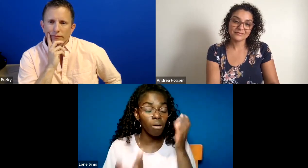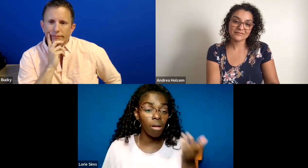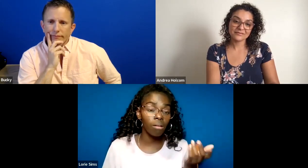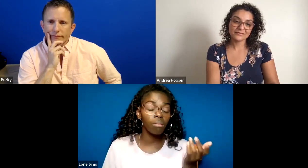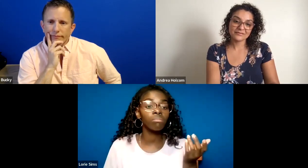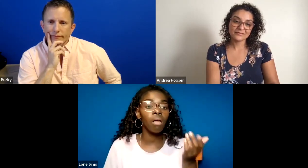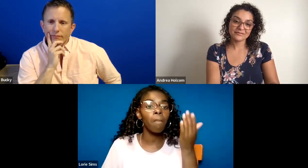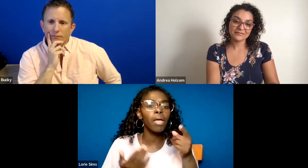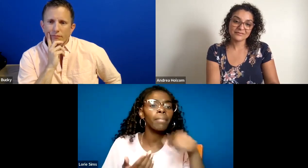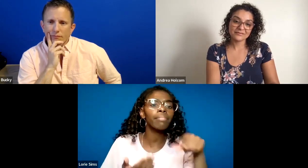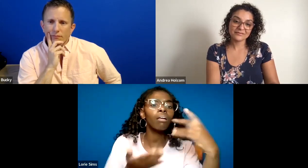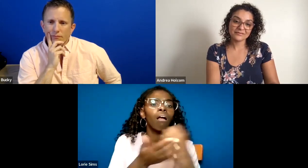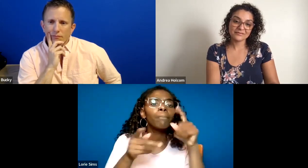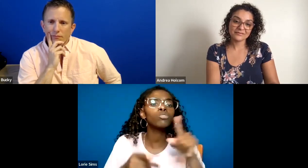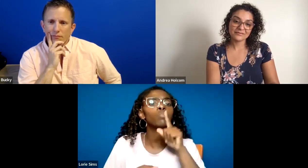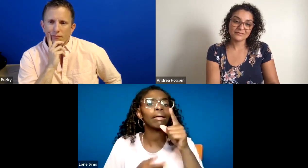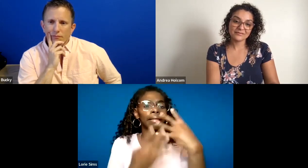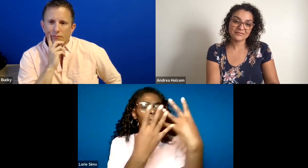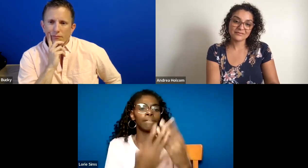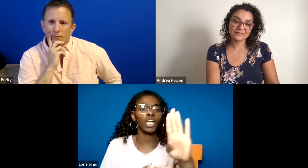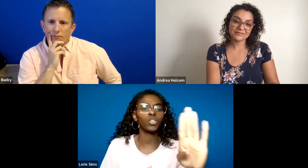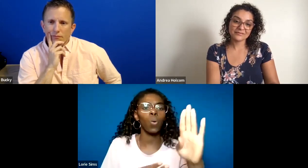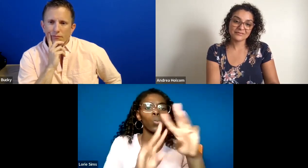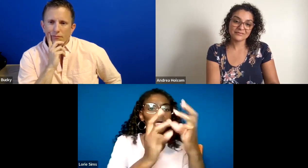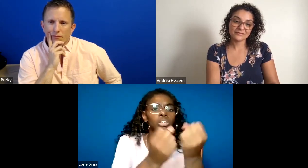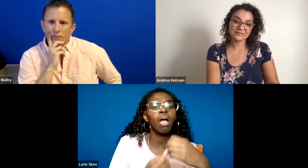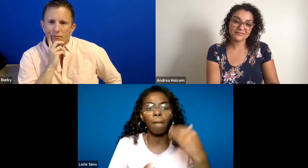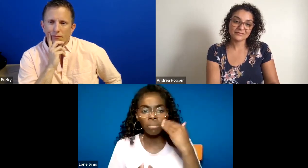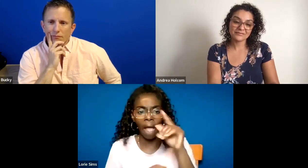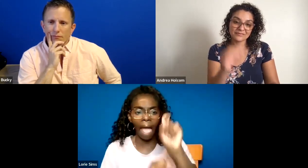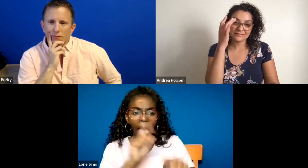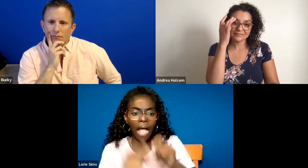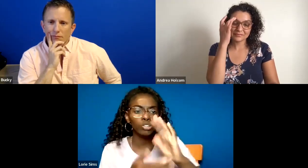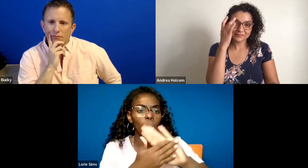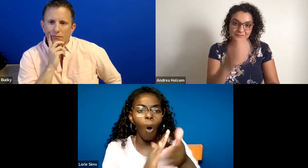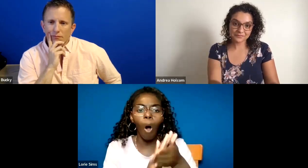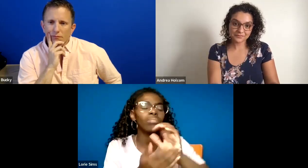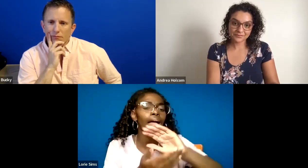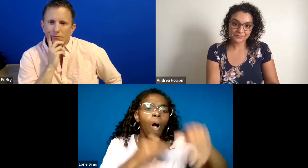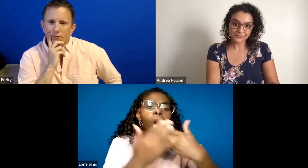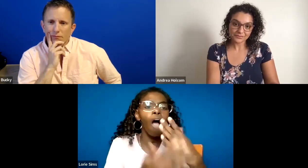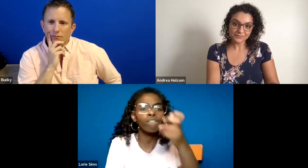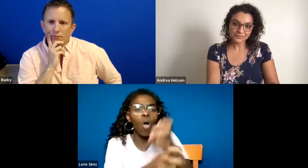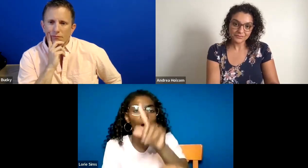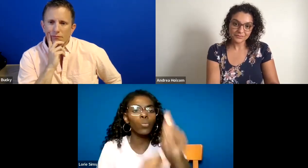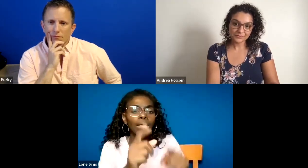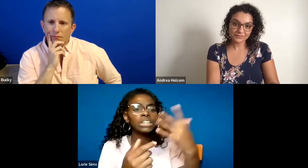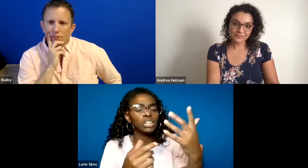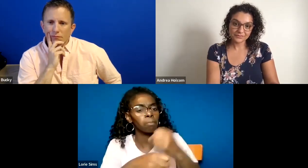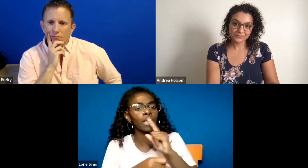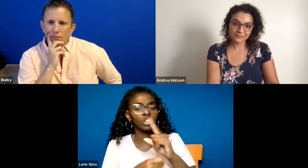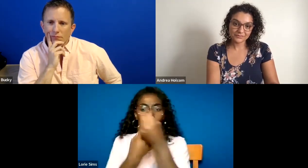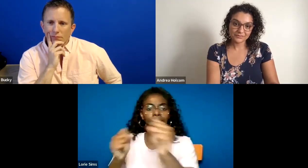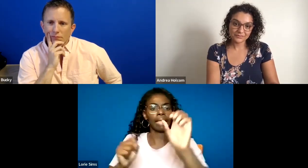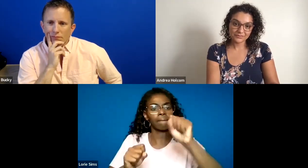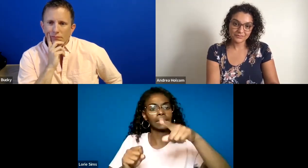deaf members of the community, Black interpreters would listen up and say, okay, this is great. This is an opportunity for us to go in, for us